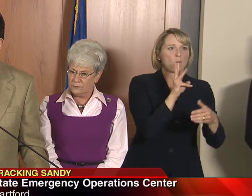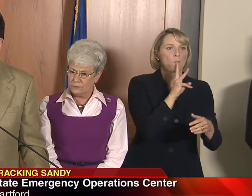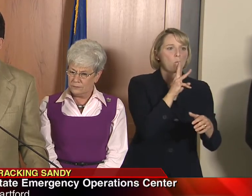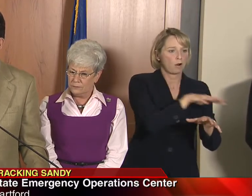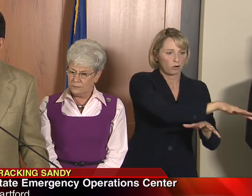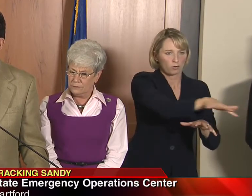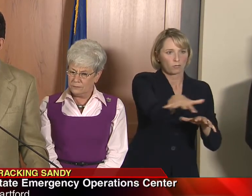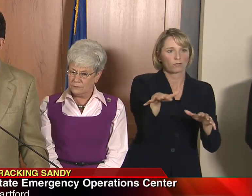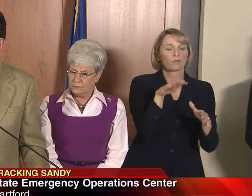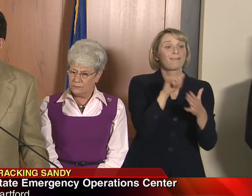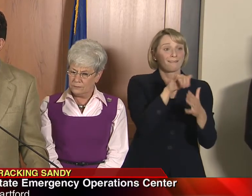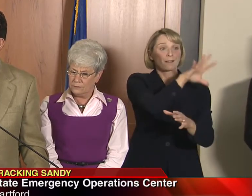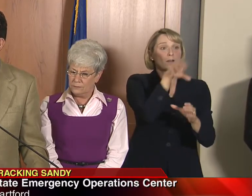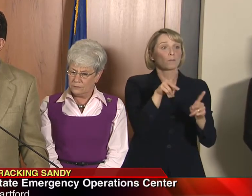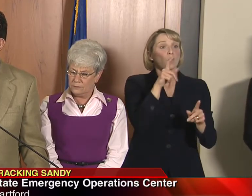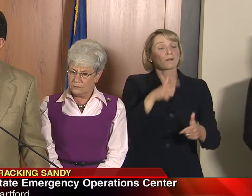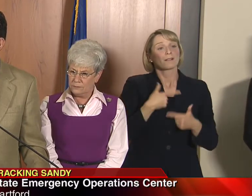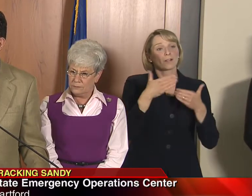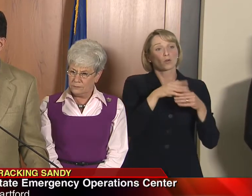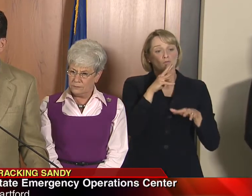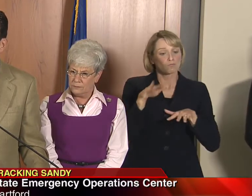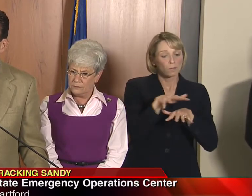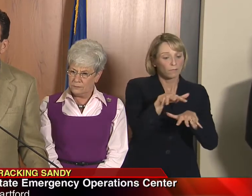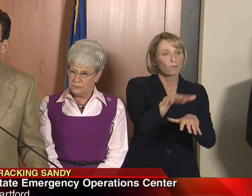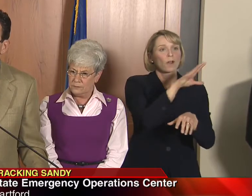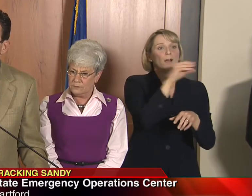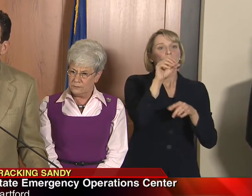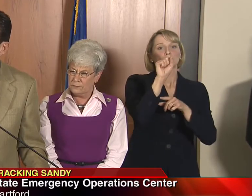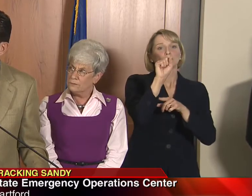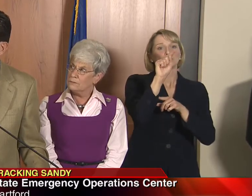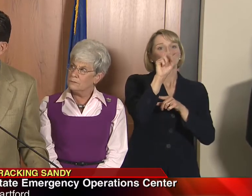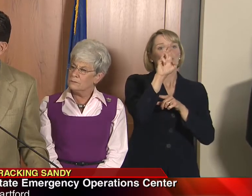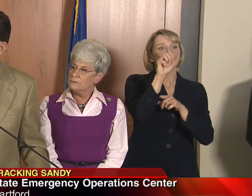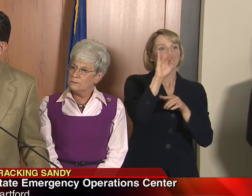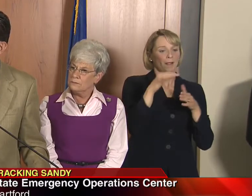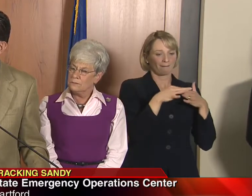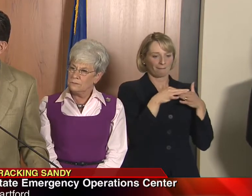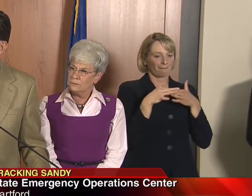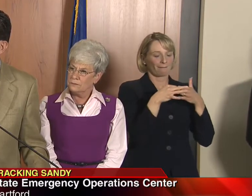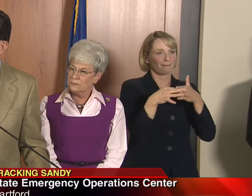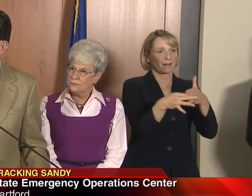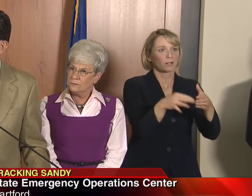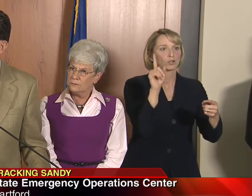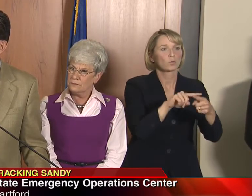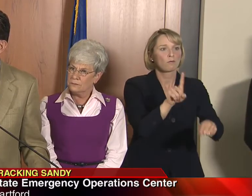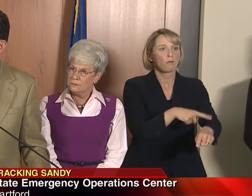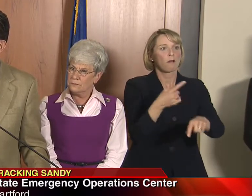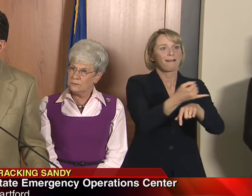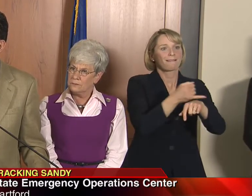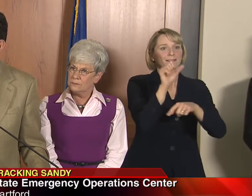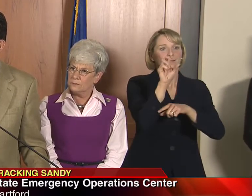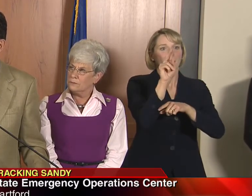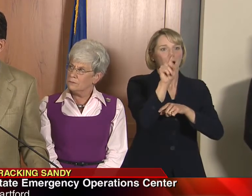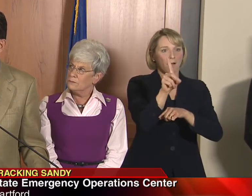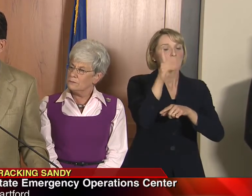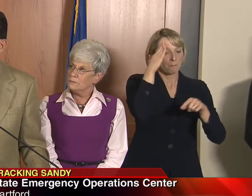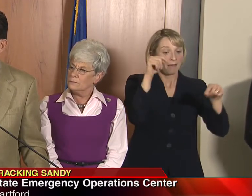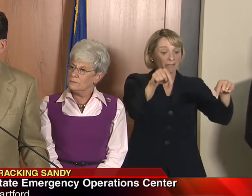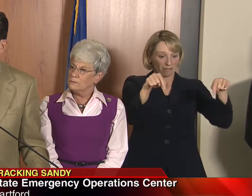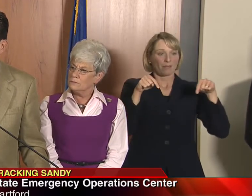includes people who live along rivers and streams that are feed into the Long Island Sound, because they too will